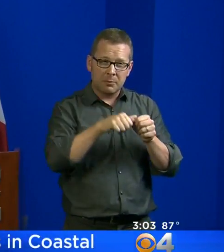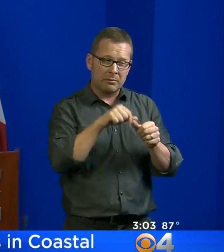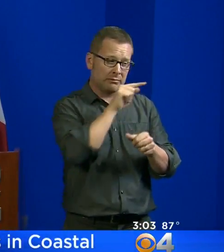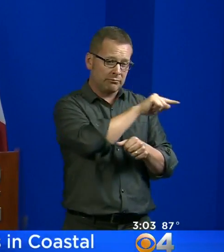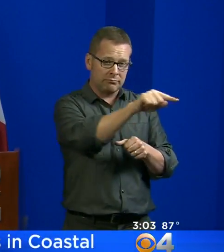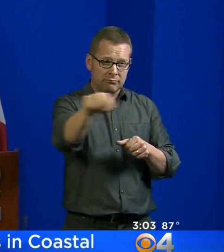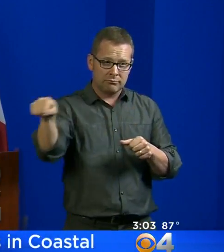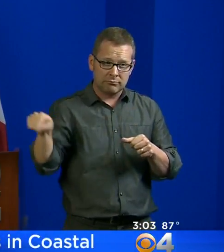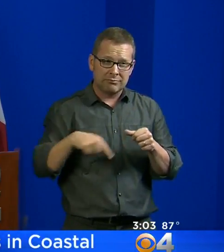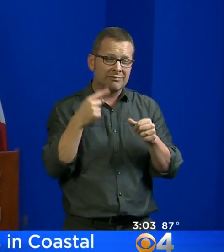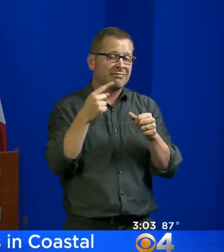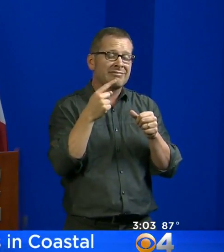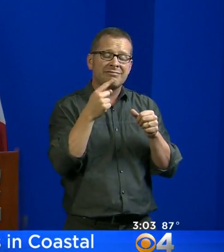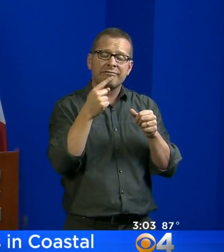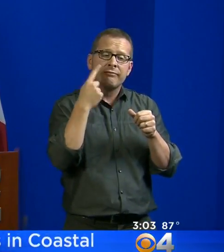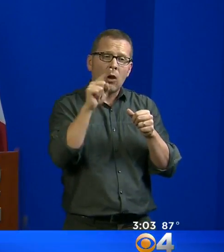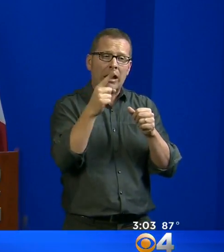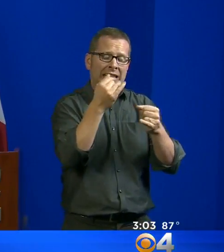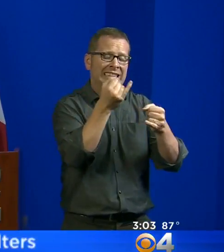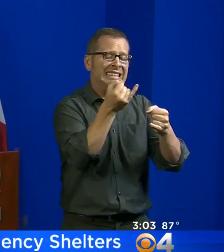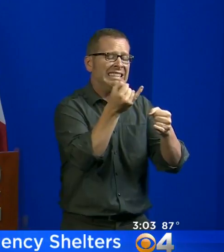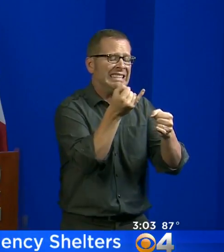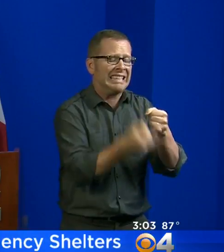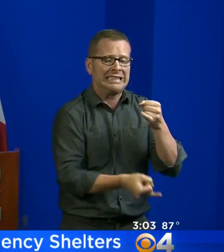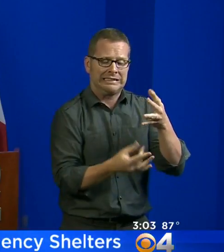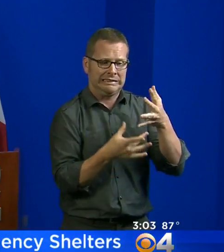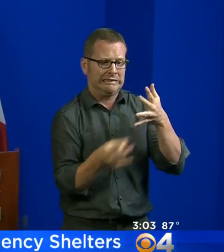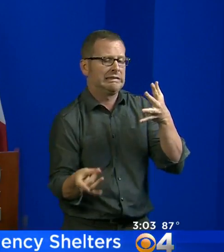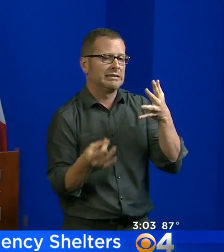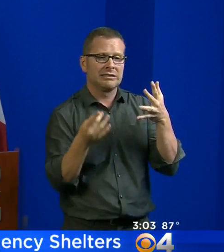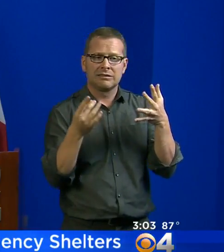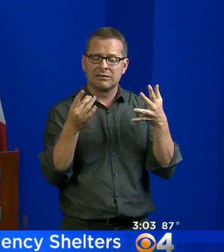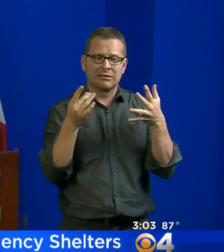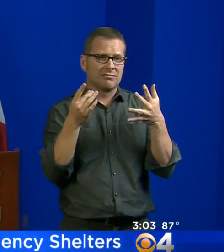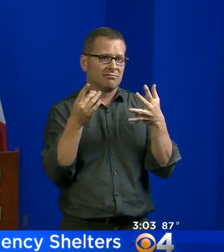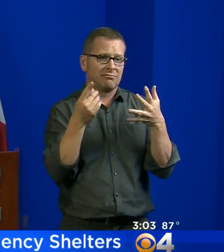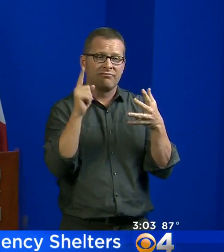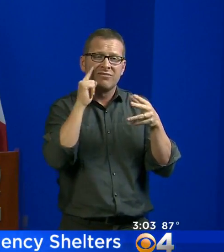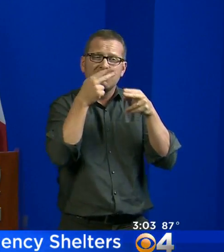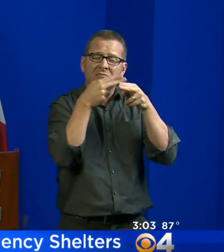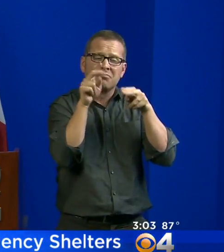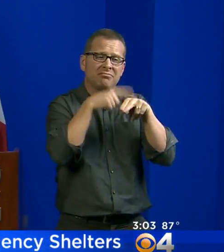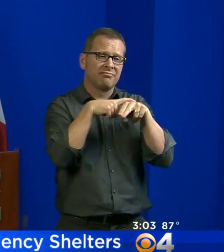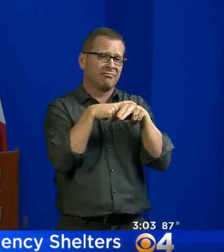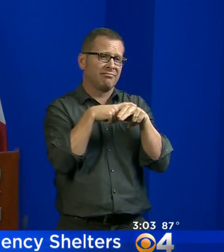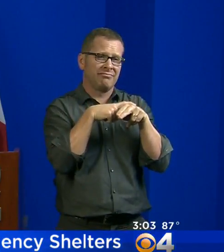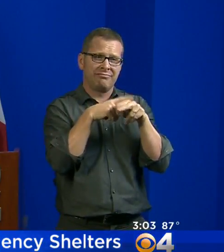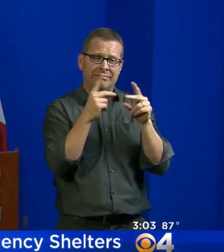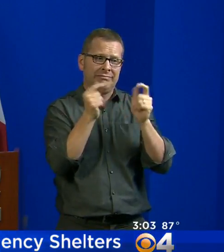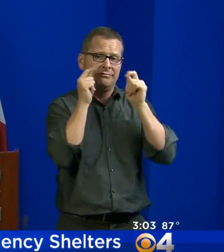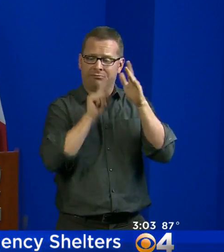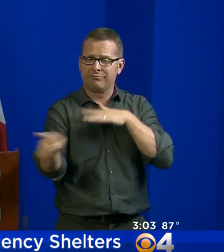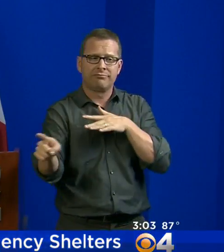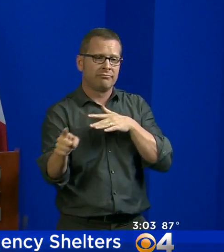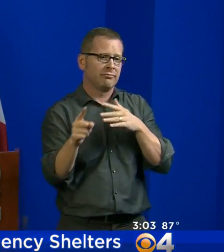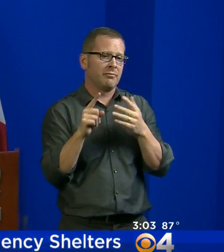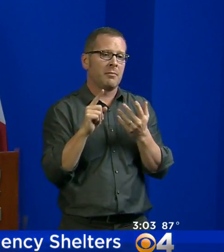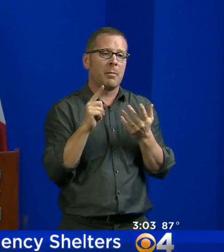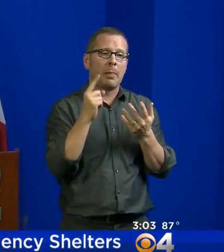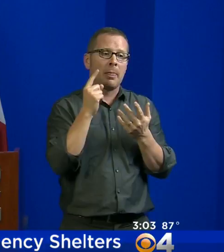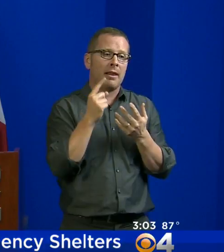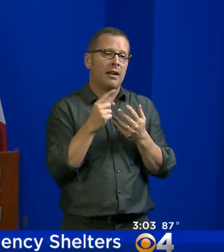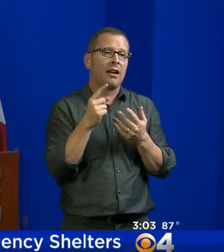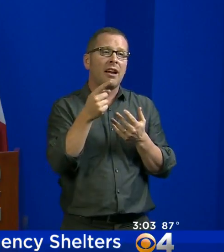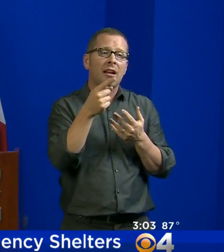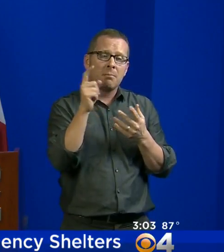must bring your personal items to ensure your personal comfort. This includes your medications,